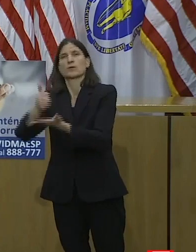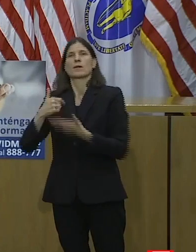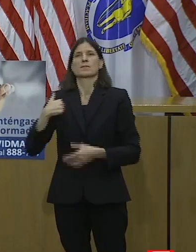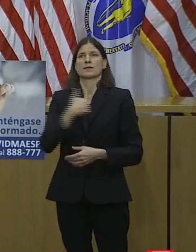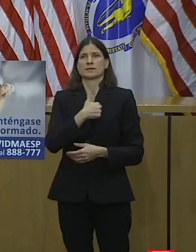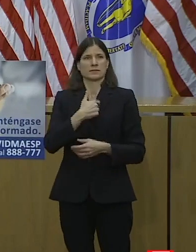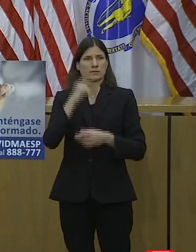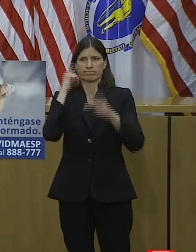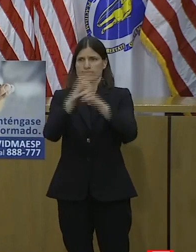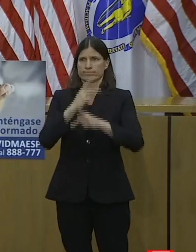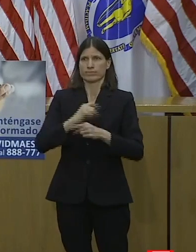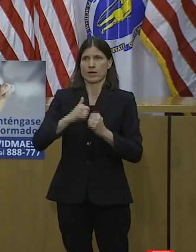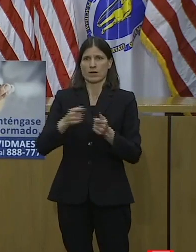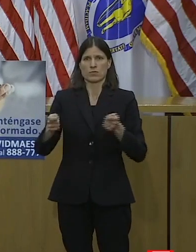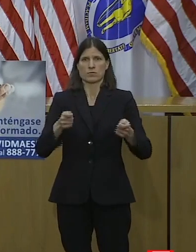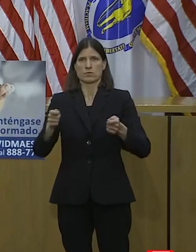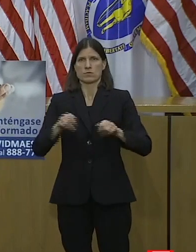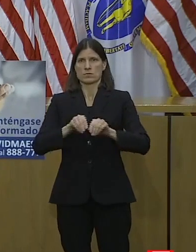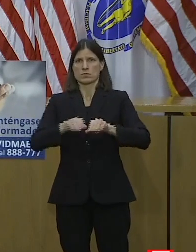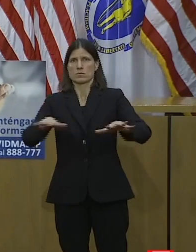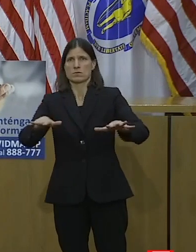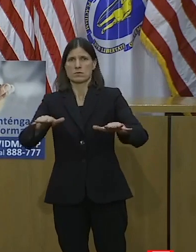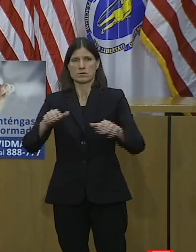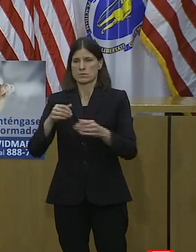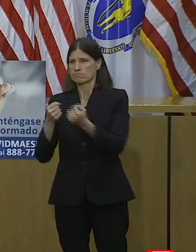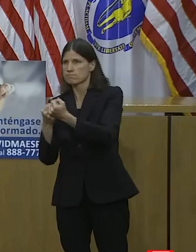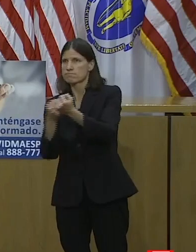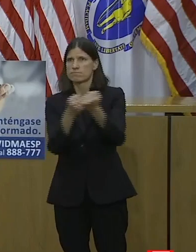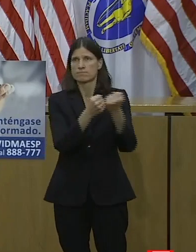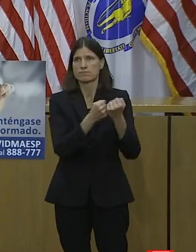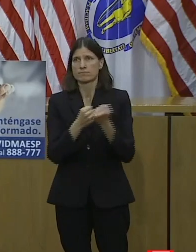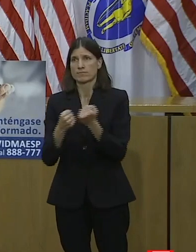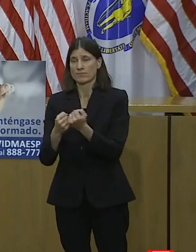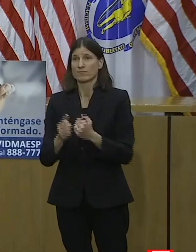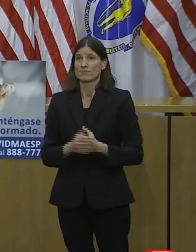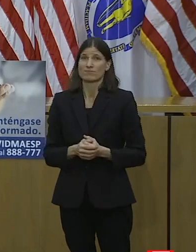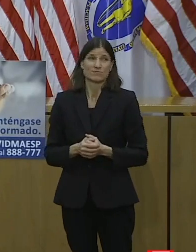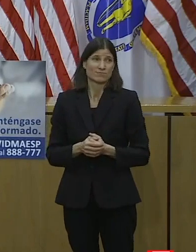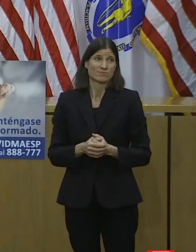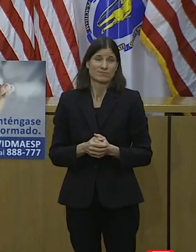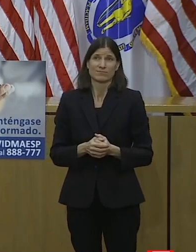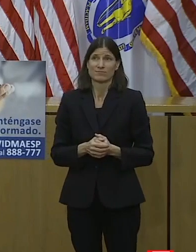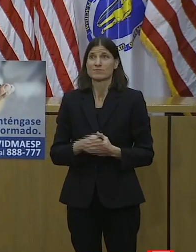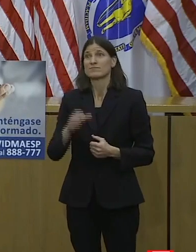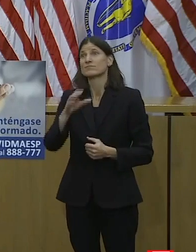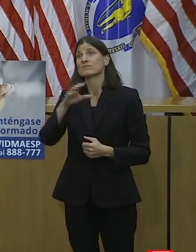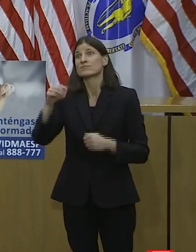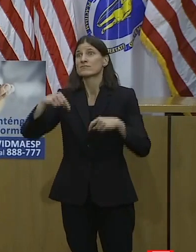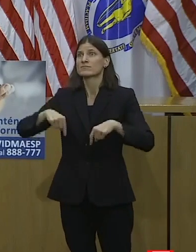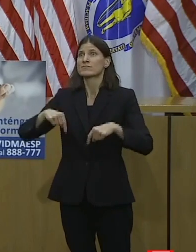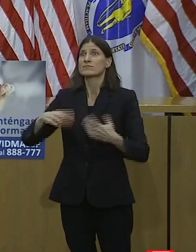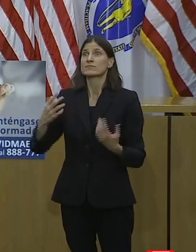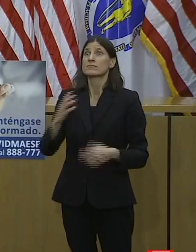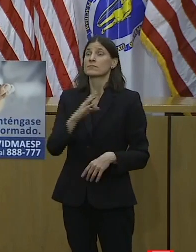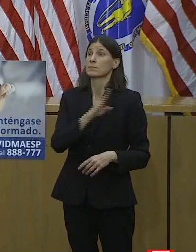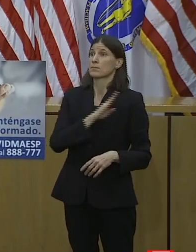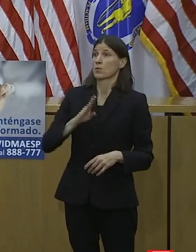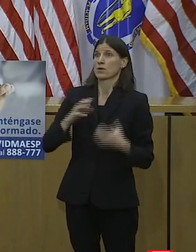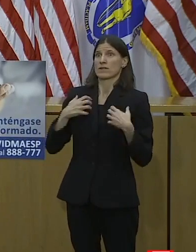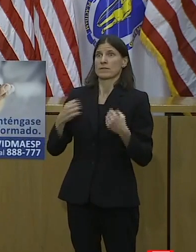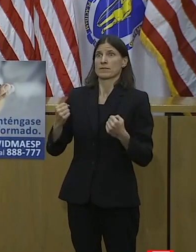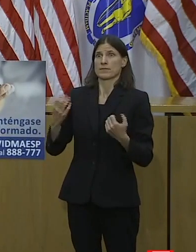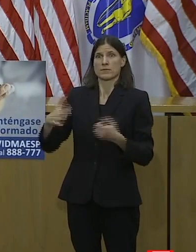important. It's also important for local boards of health. If you think about what the roles of local boards of health have in terms of, like, to go back to Sharma's question,